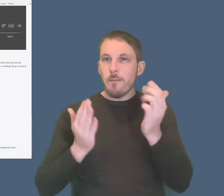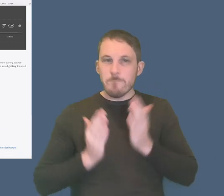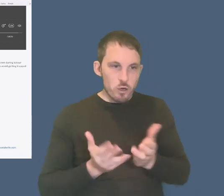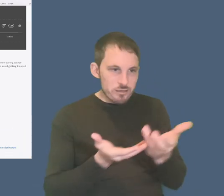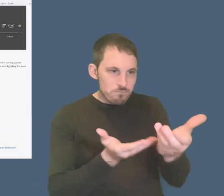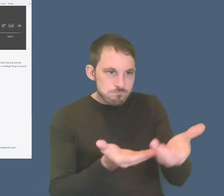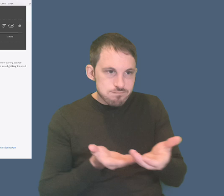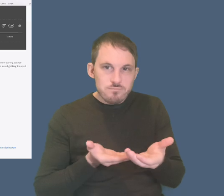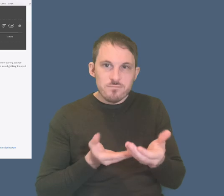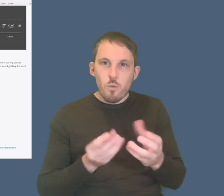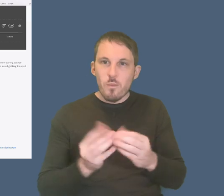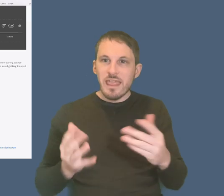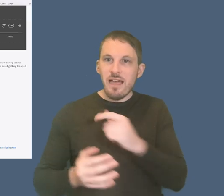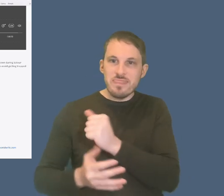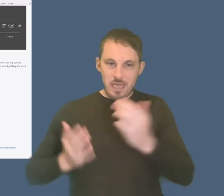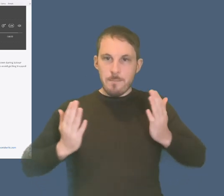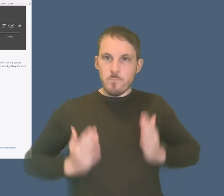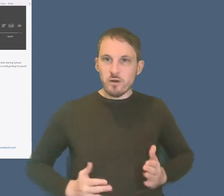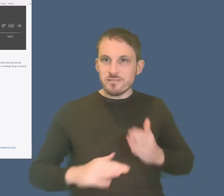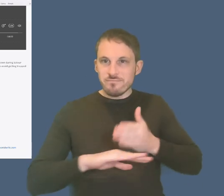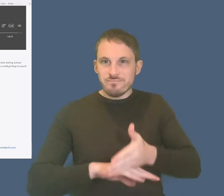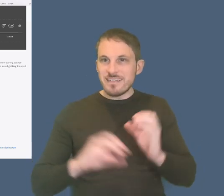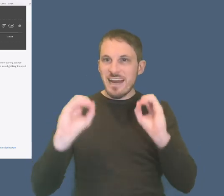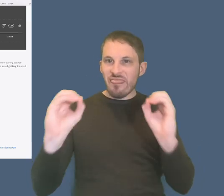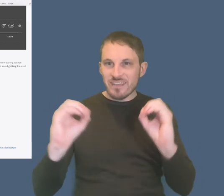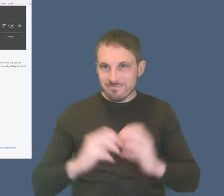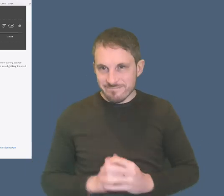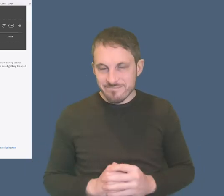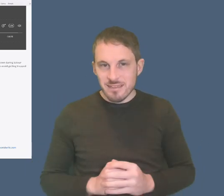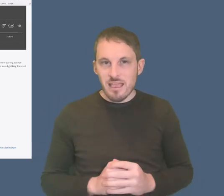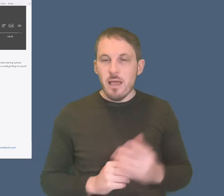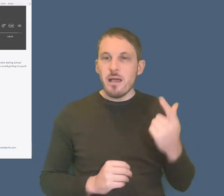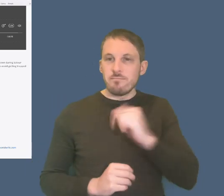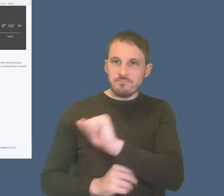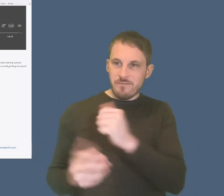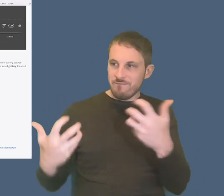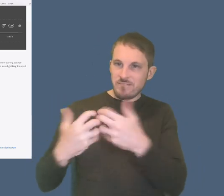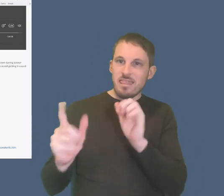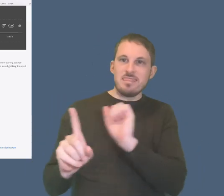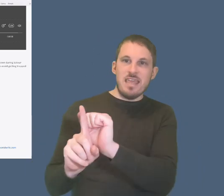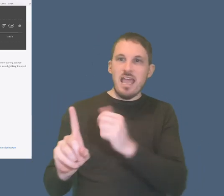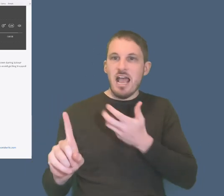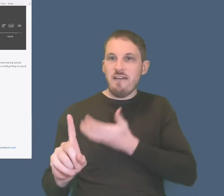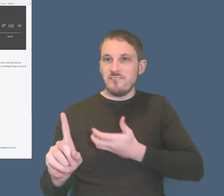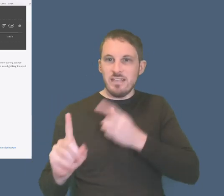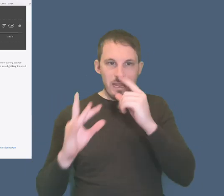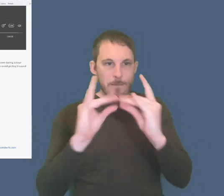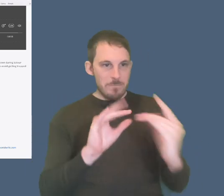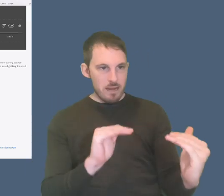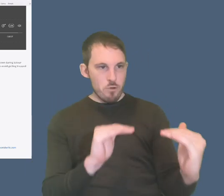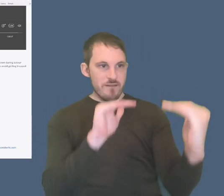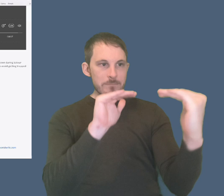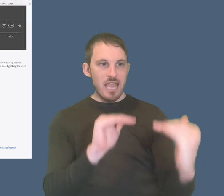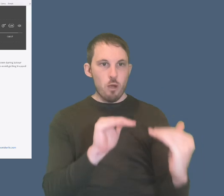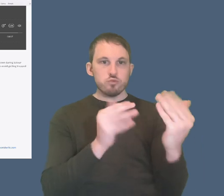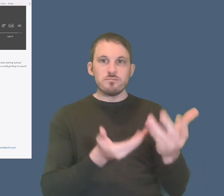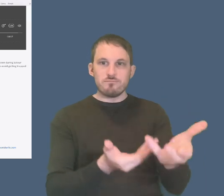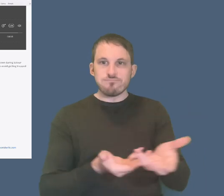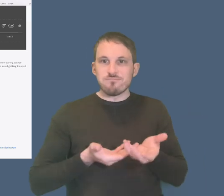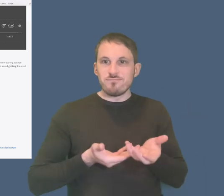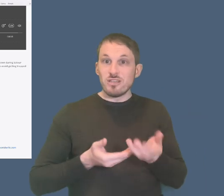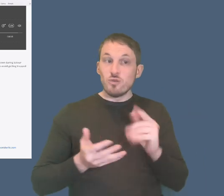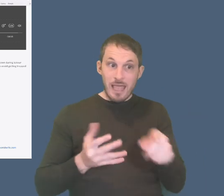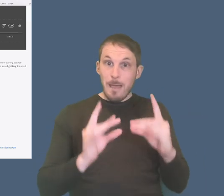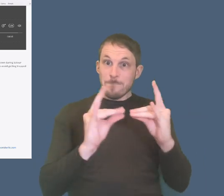without challenging their own physical well-being, because they can move the bed up and down. And so the whole bed situation was